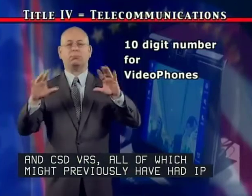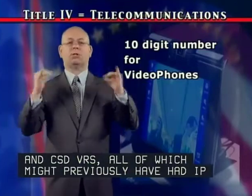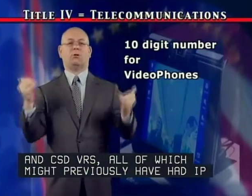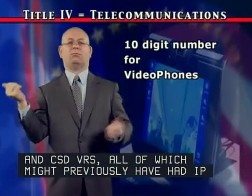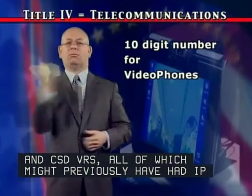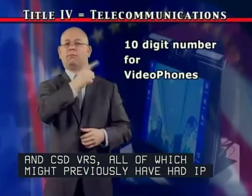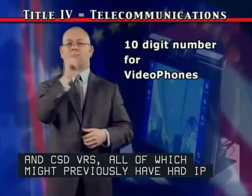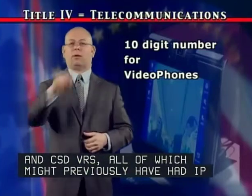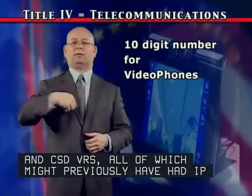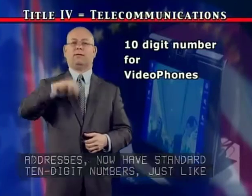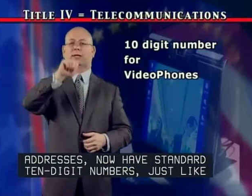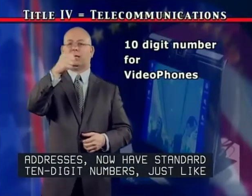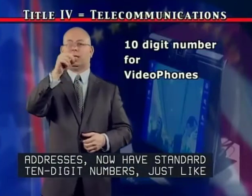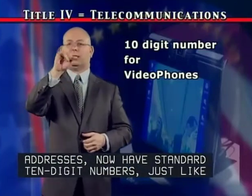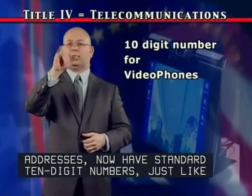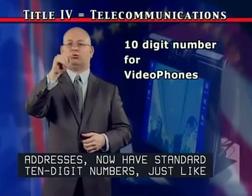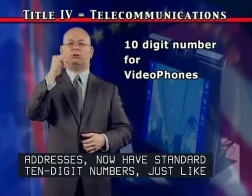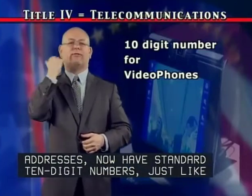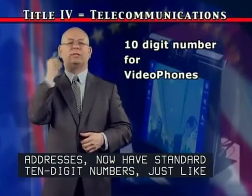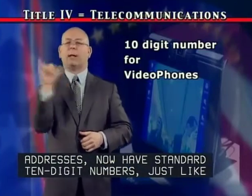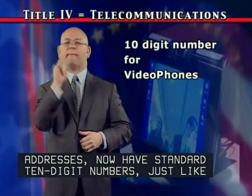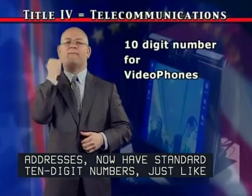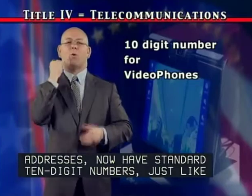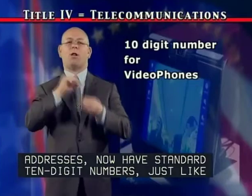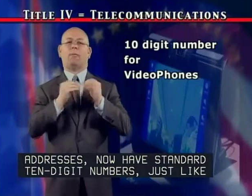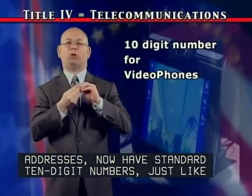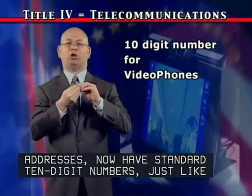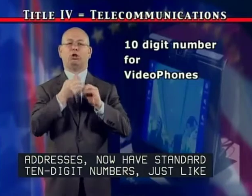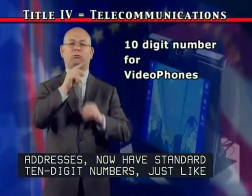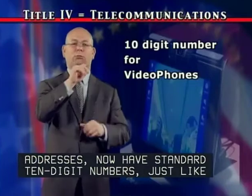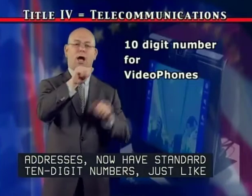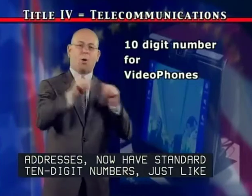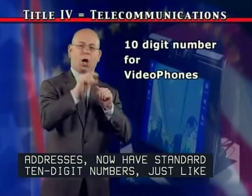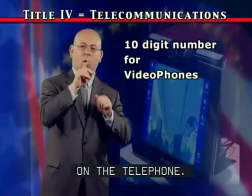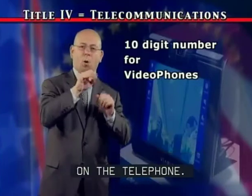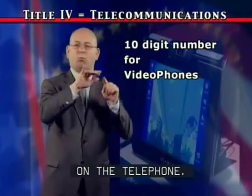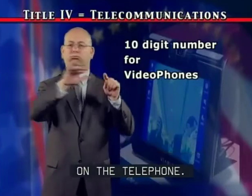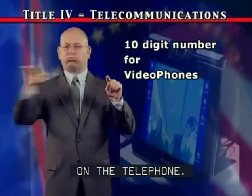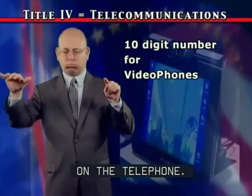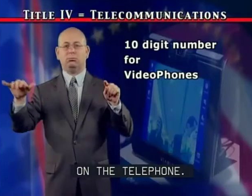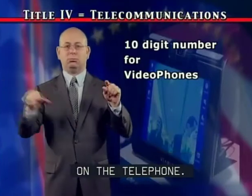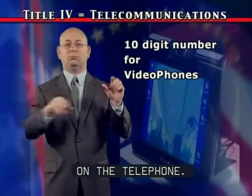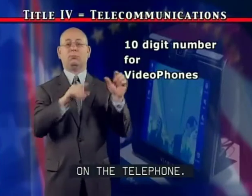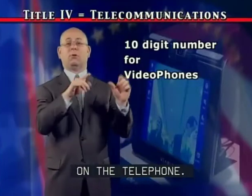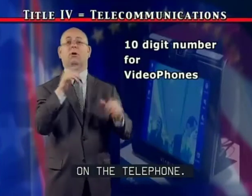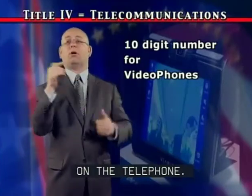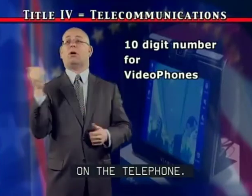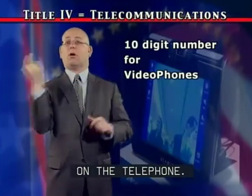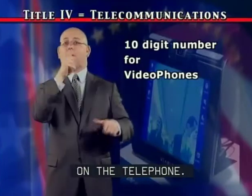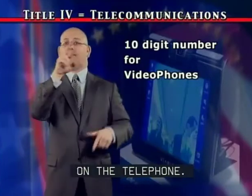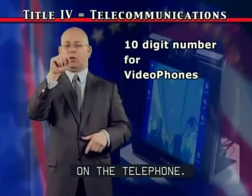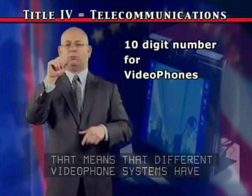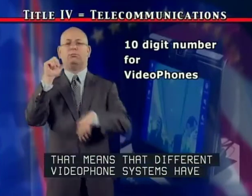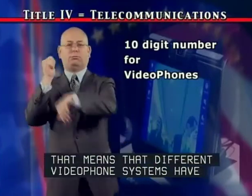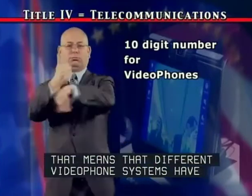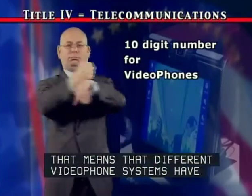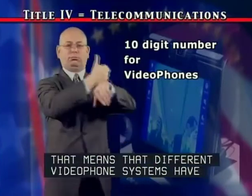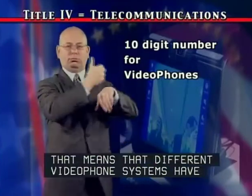might previously have had IP addresses, now have standard 10-digit numbers, just like on the telephone. That means that